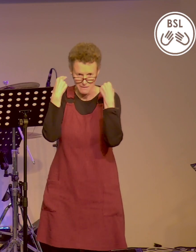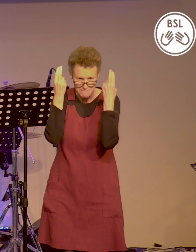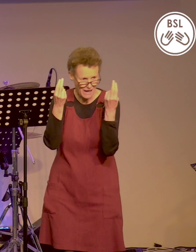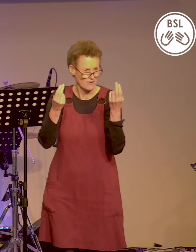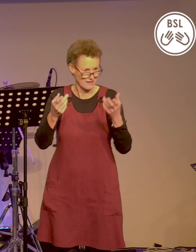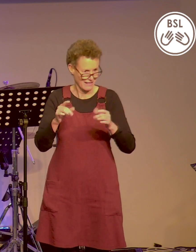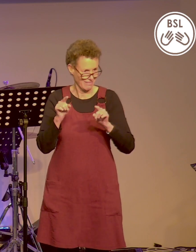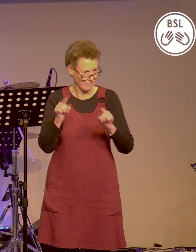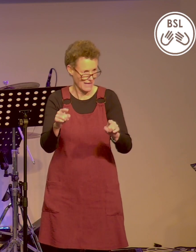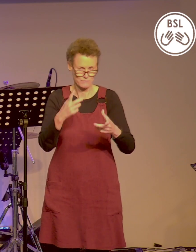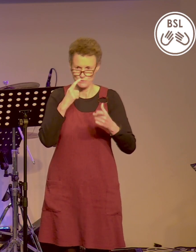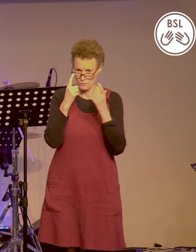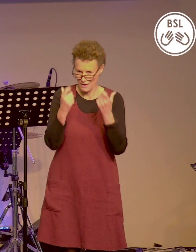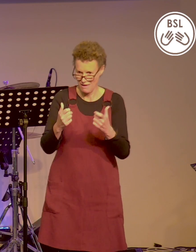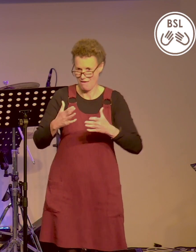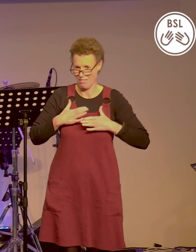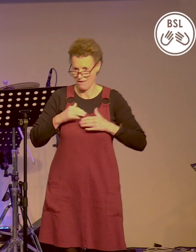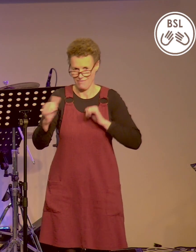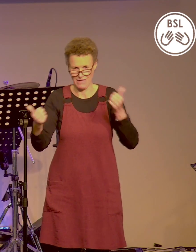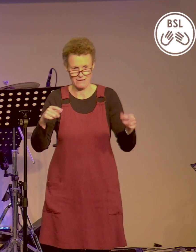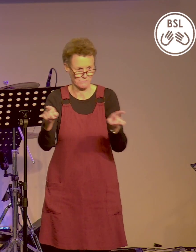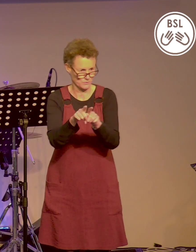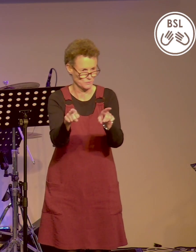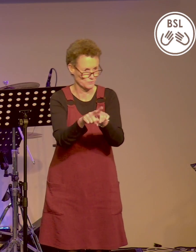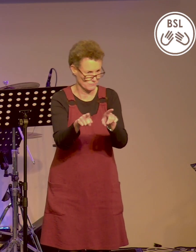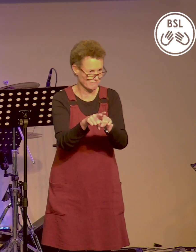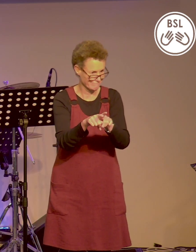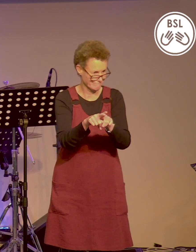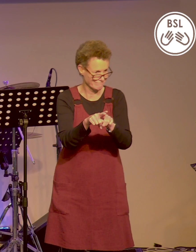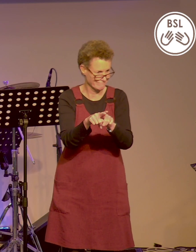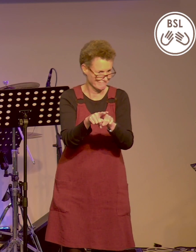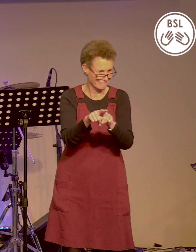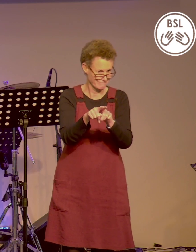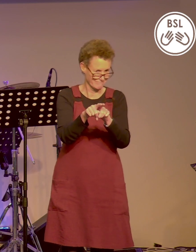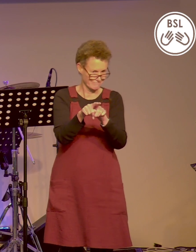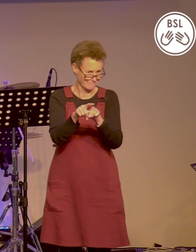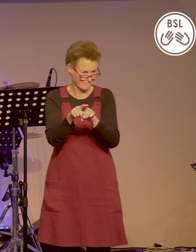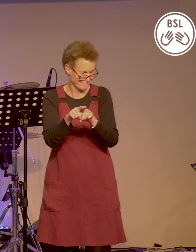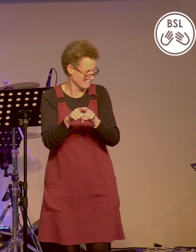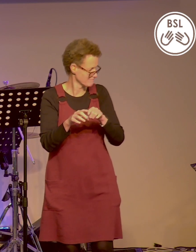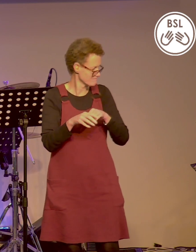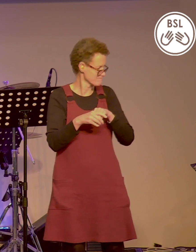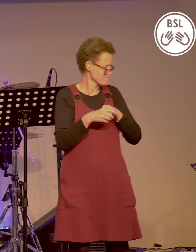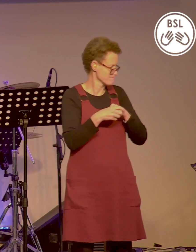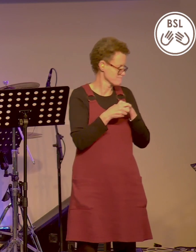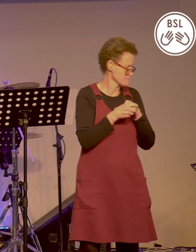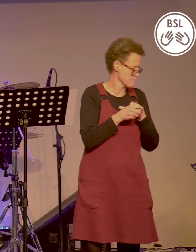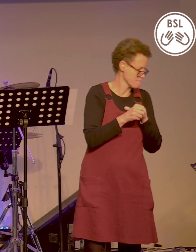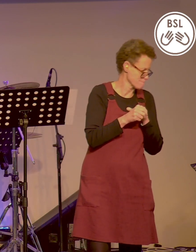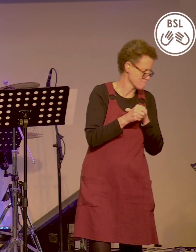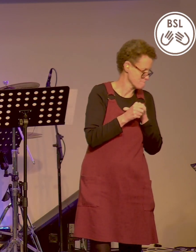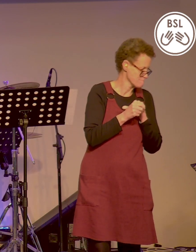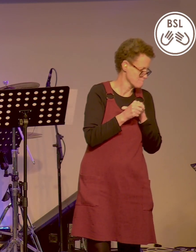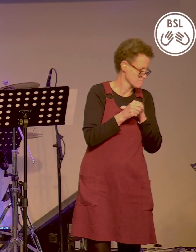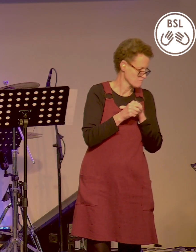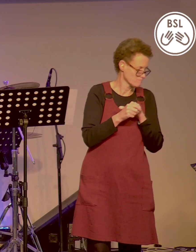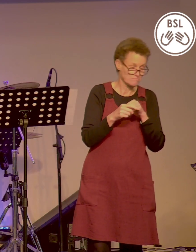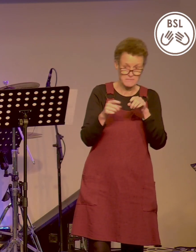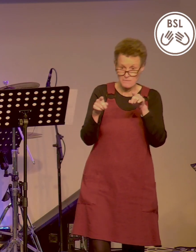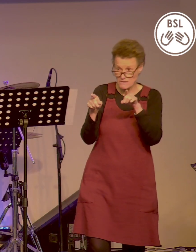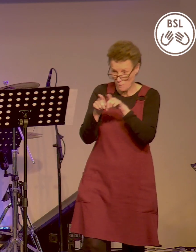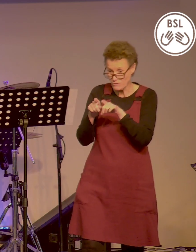BSL 999 talk so people can look after themselves. They can contact emergency services